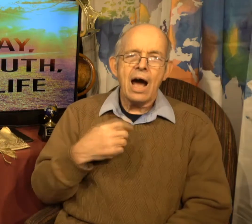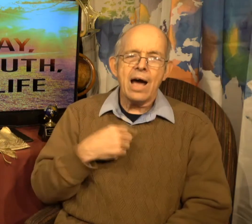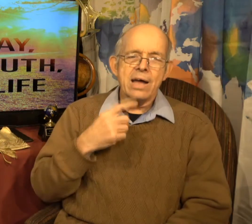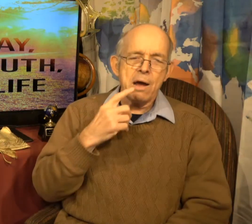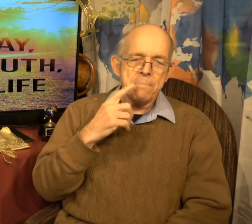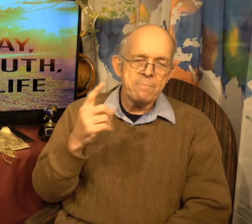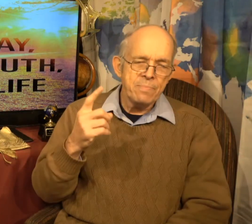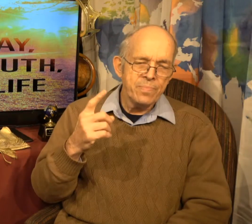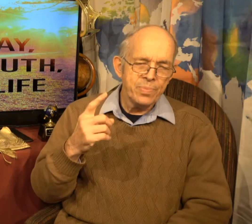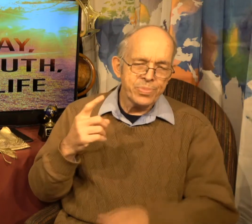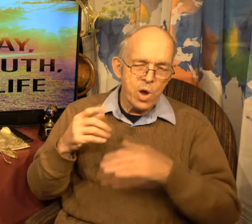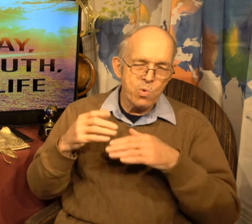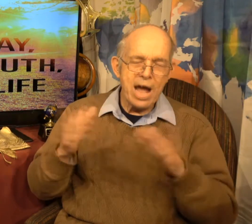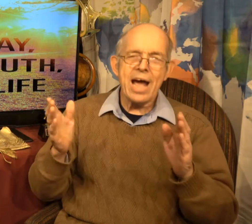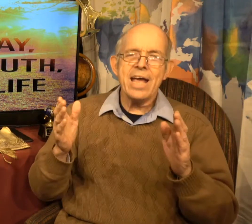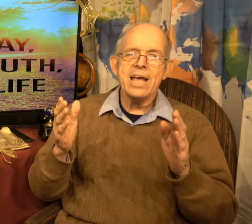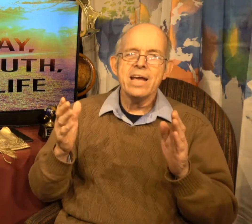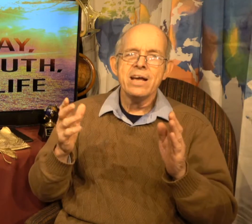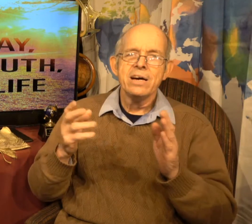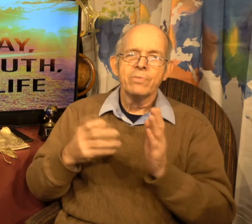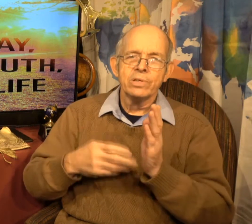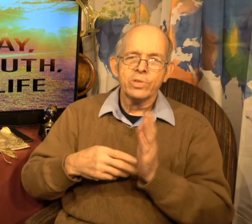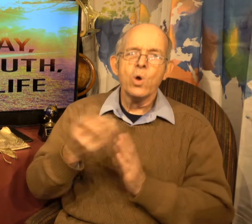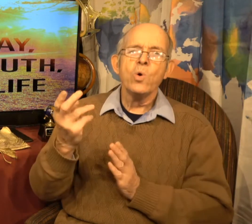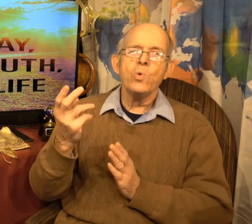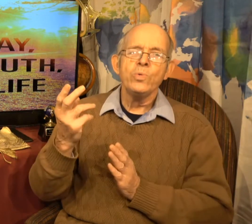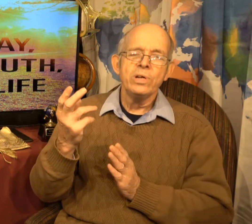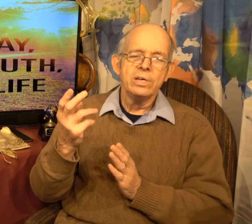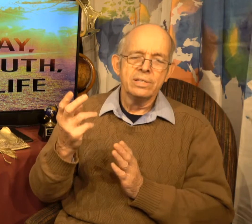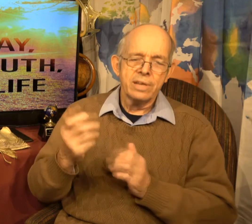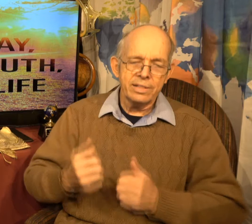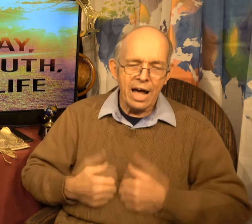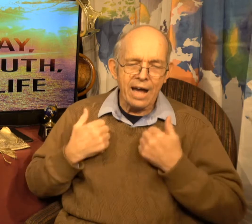I am the way, the truth, the night.